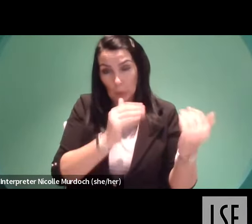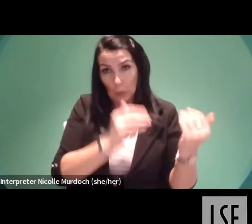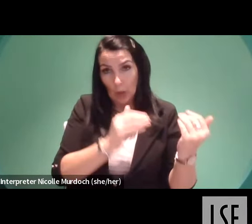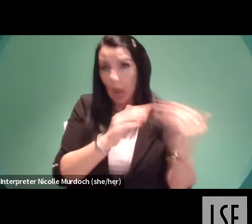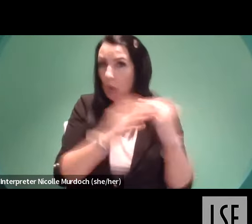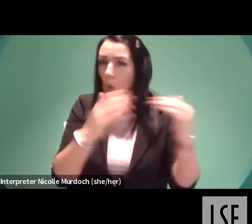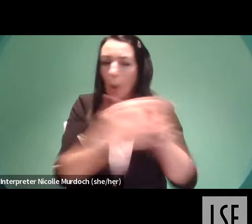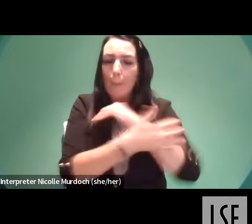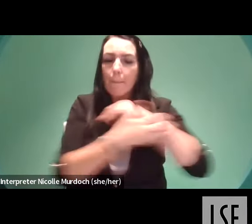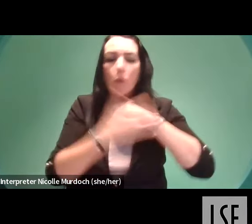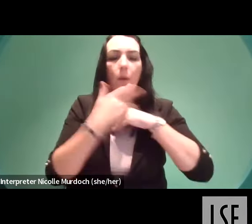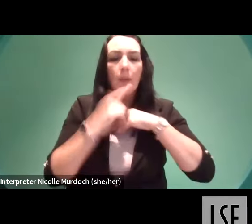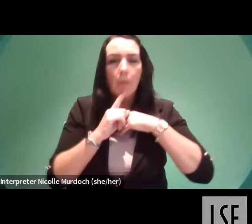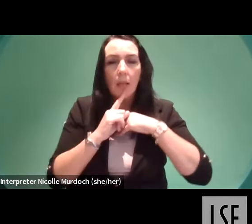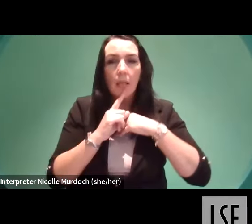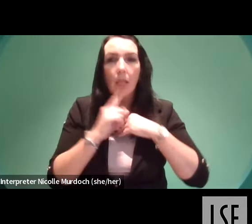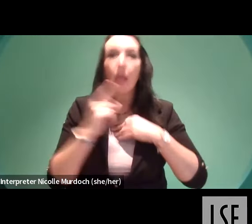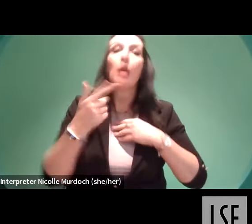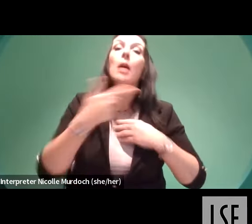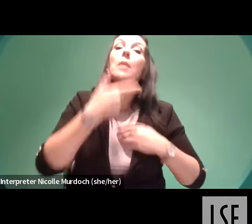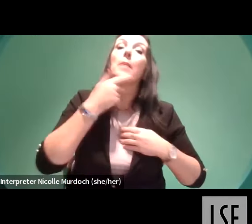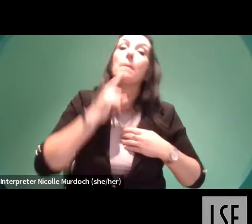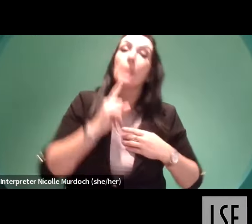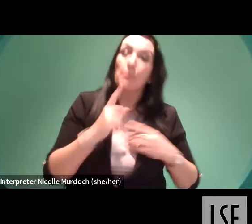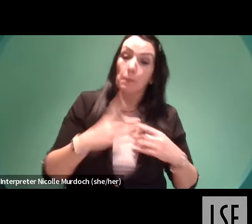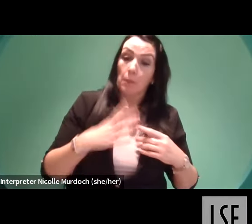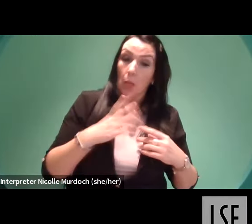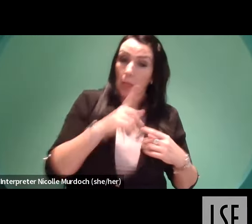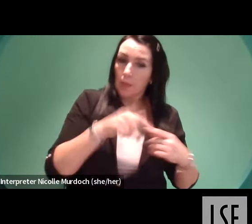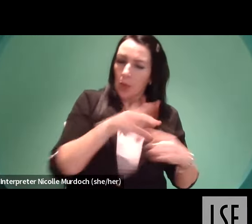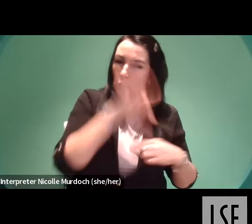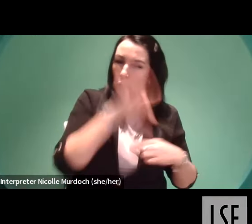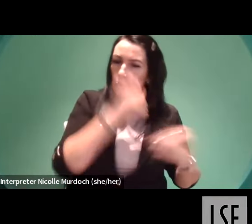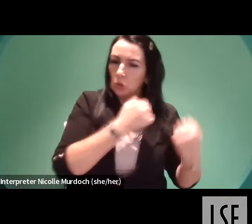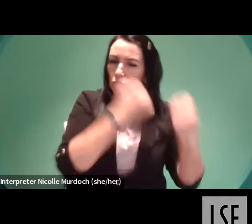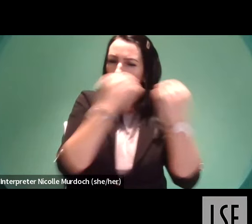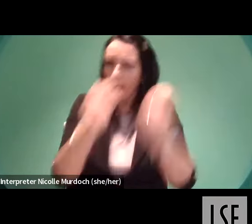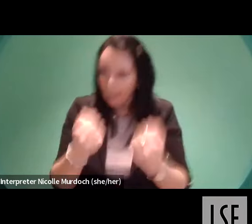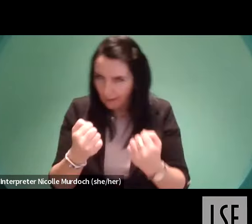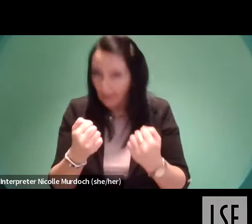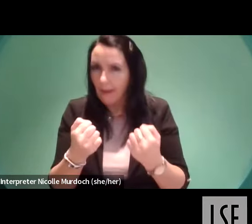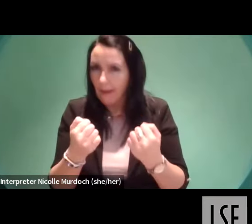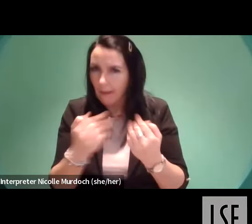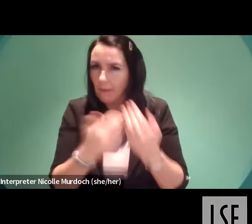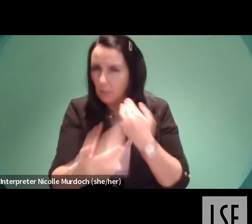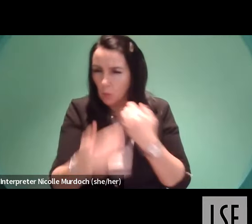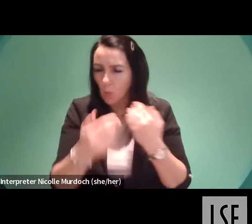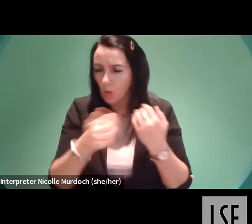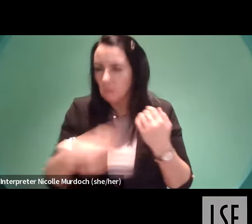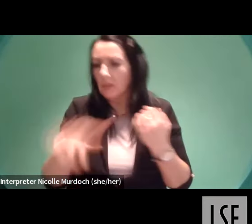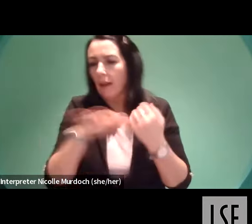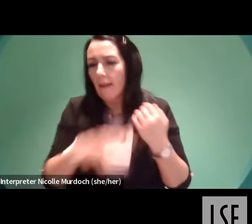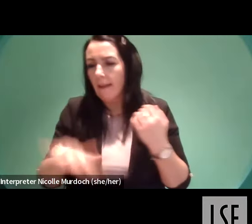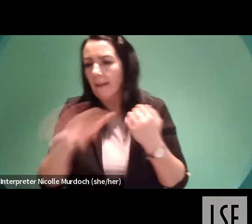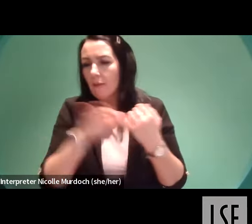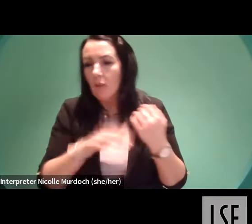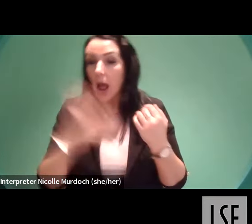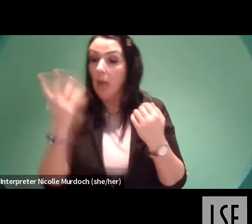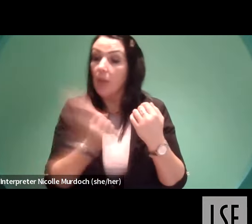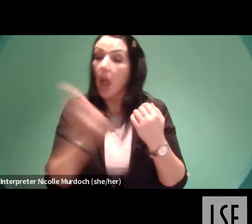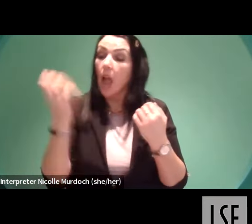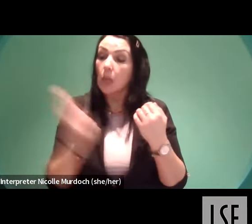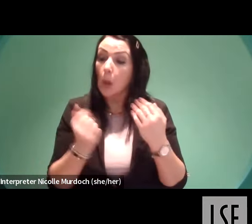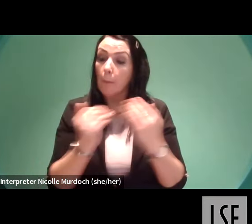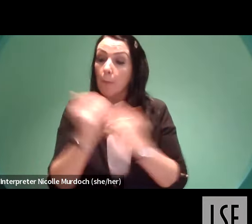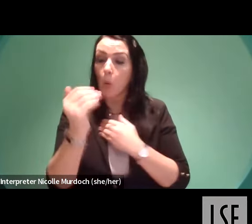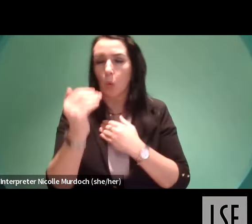but those who are choosing to drive their cars relatively more, you know, at their income level. That's obviously